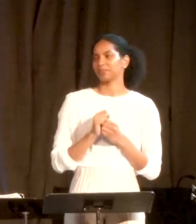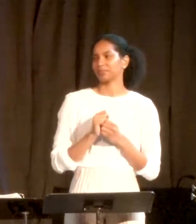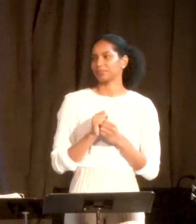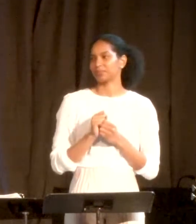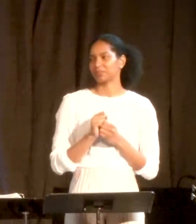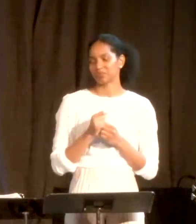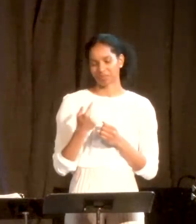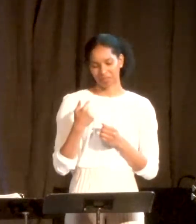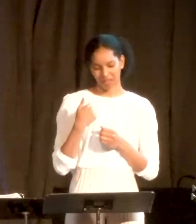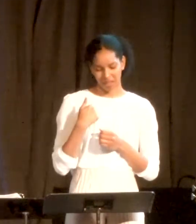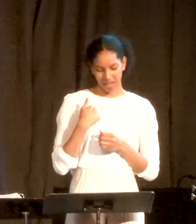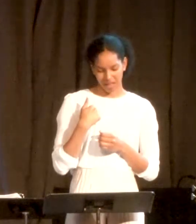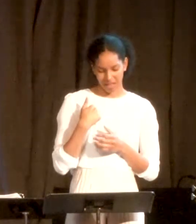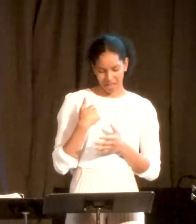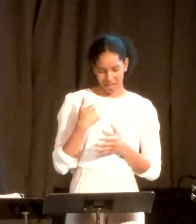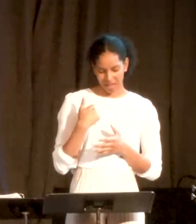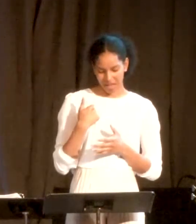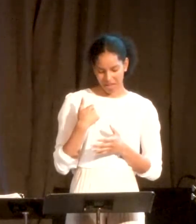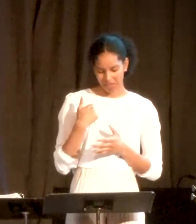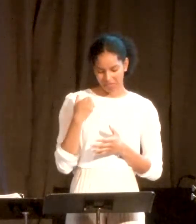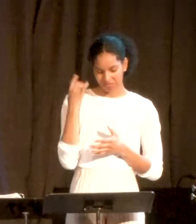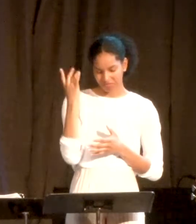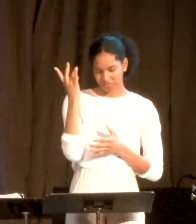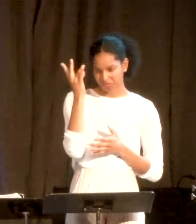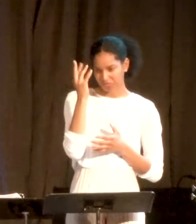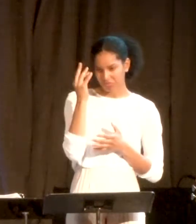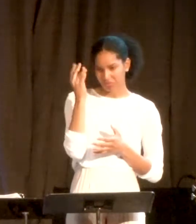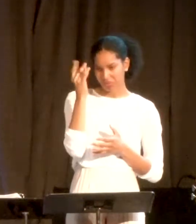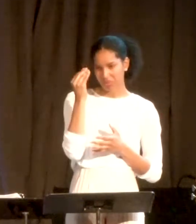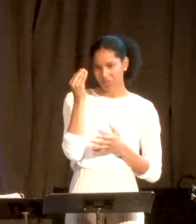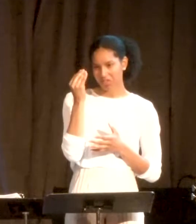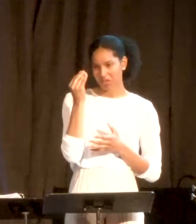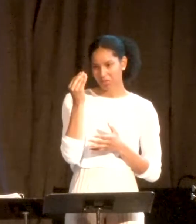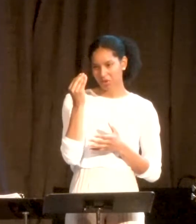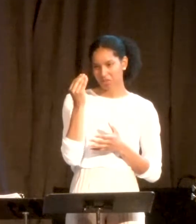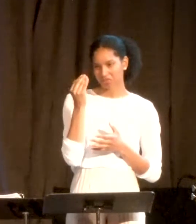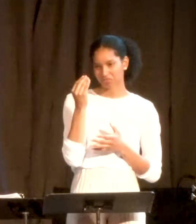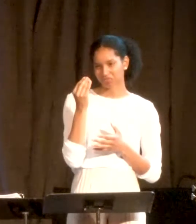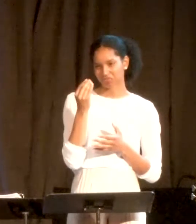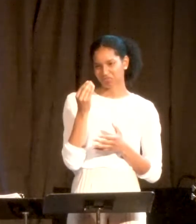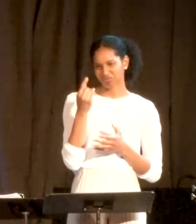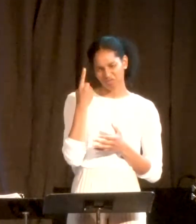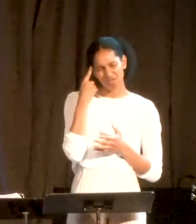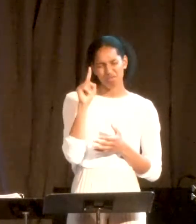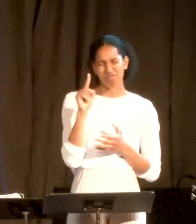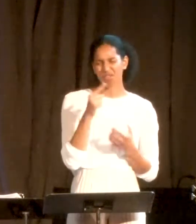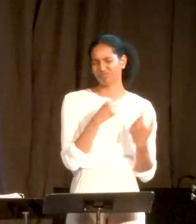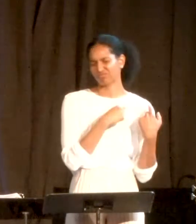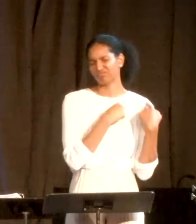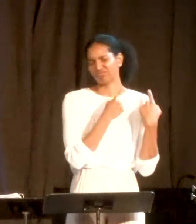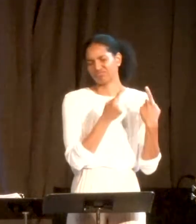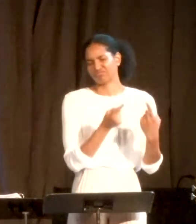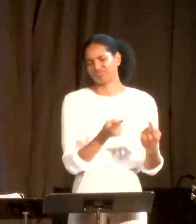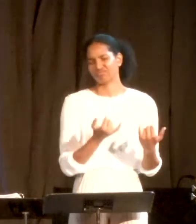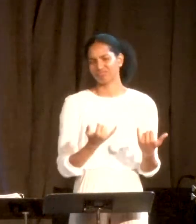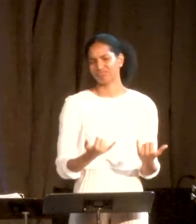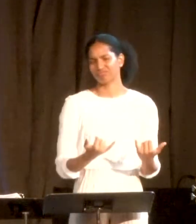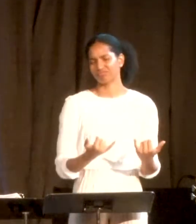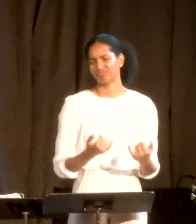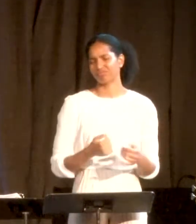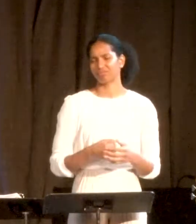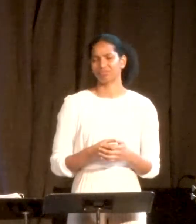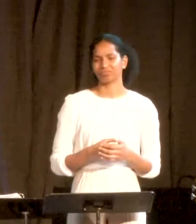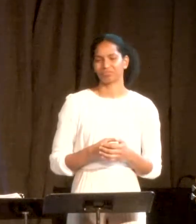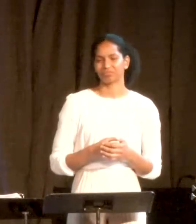that I've been thinking about, mulling over for a while.